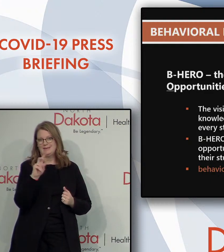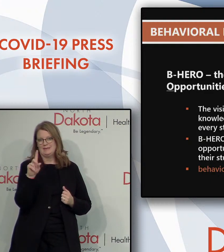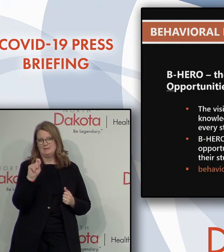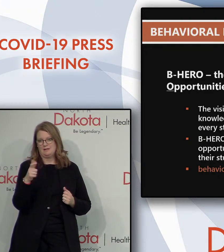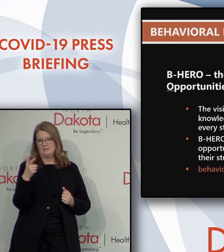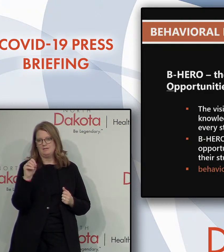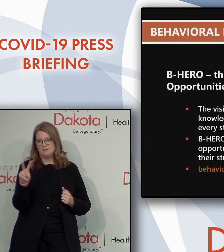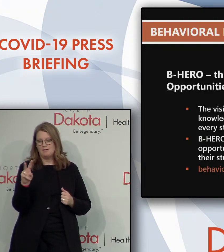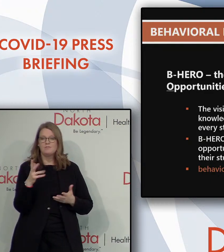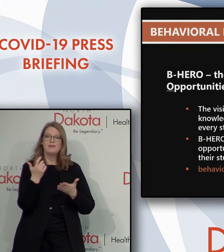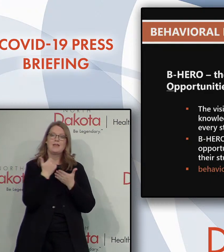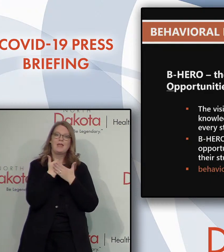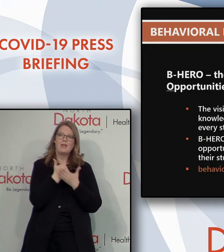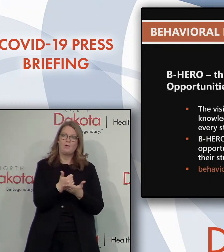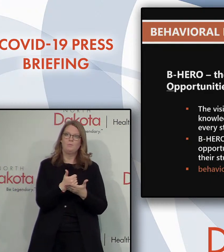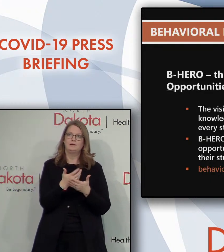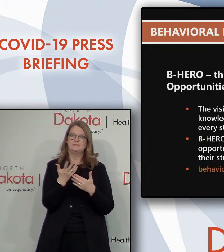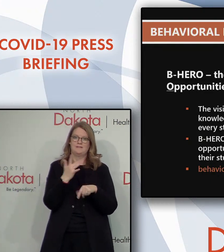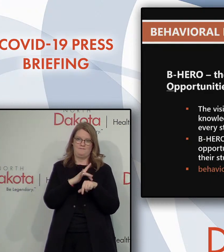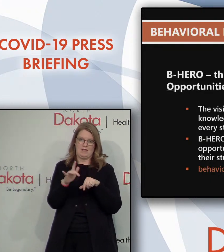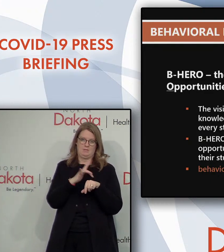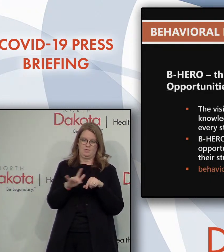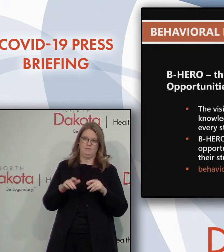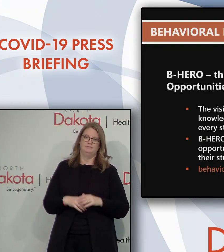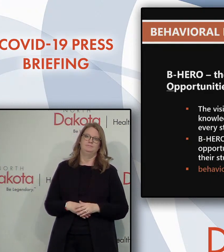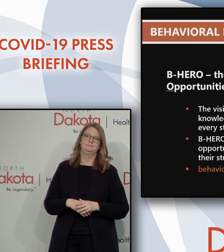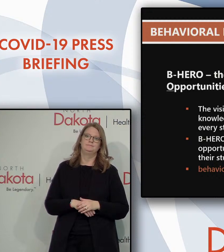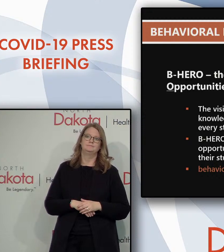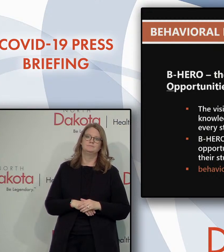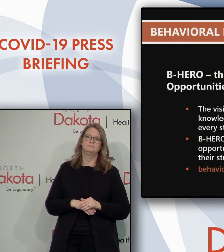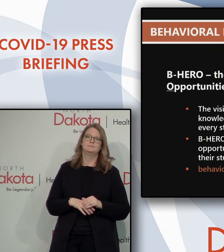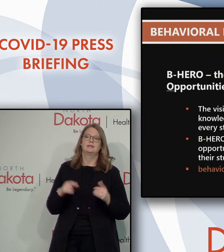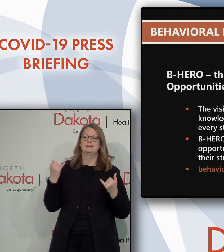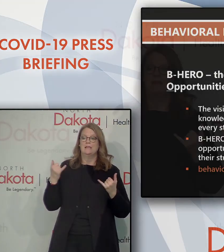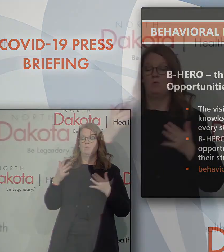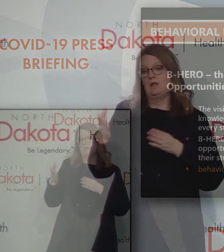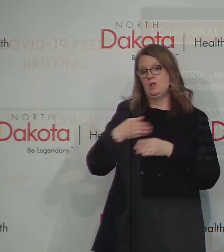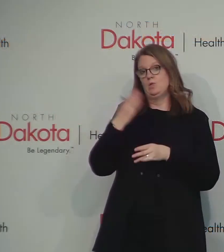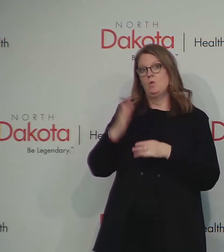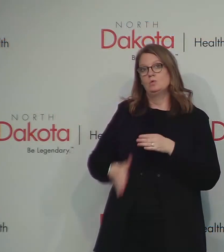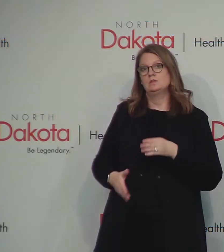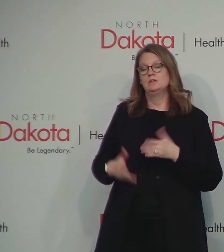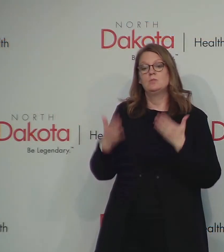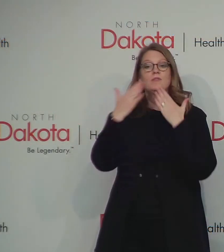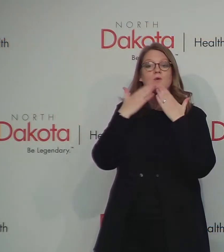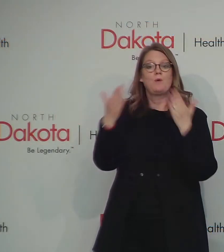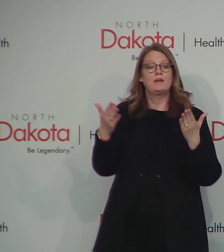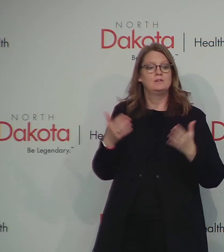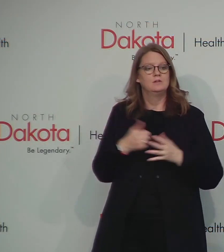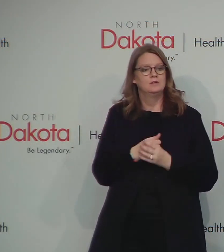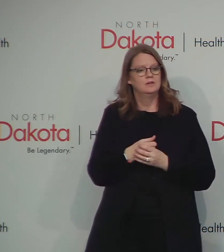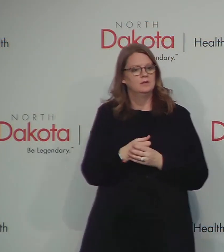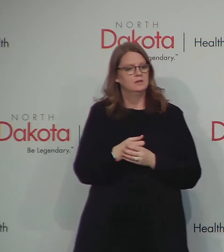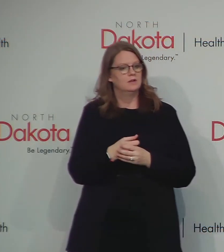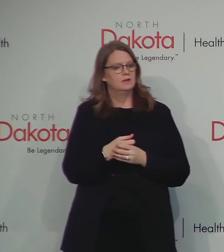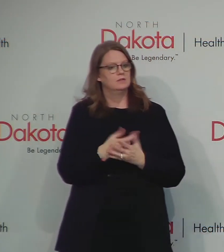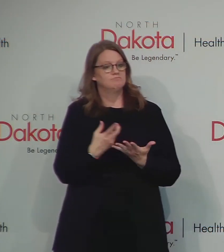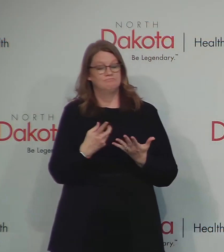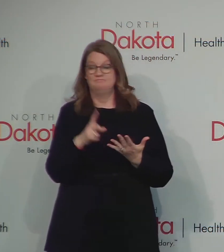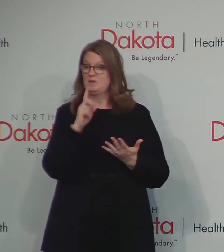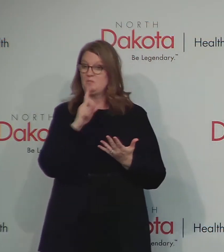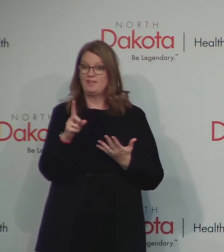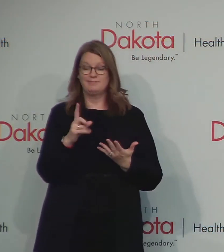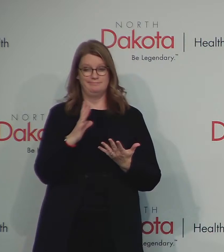behavioralhealth.nd.gov. Help is here on the website. In closing, with gratitude, as we've had a lot of that today because of